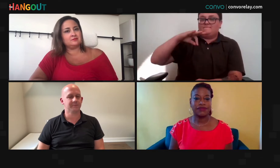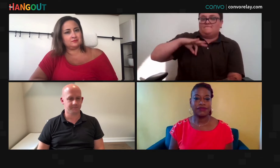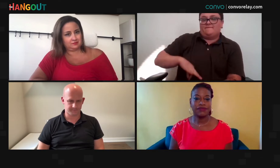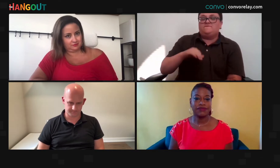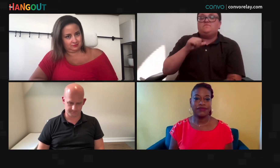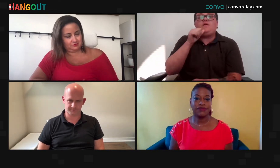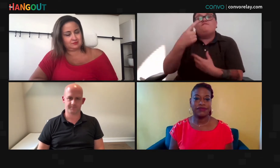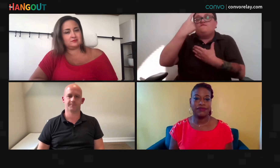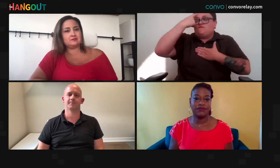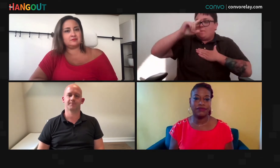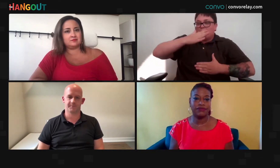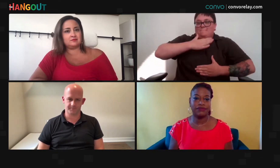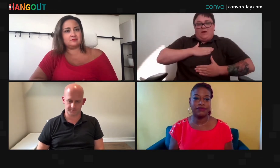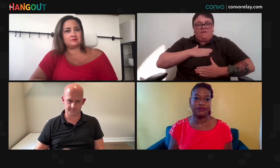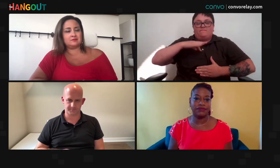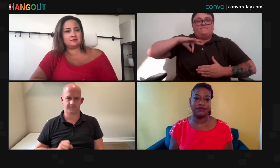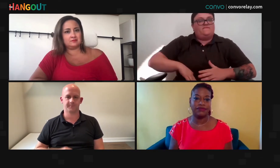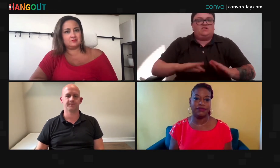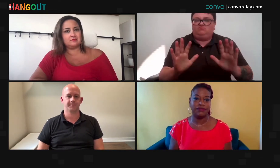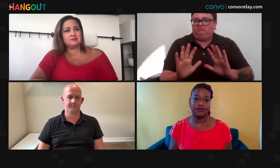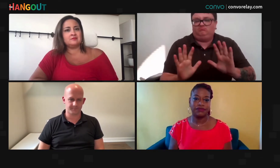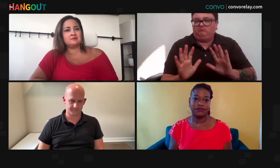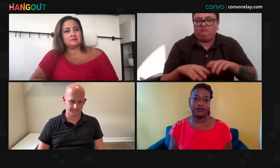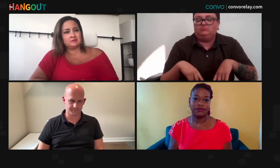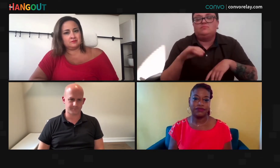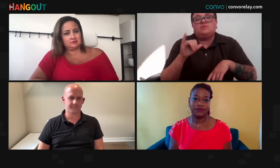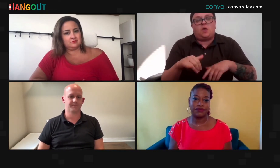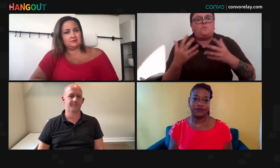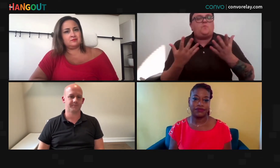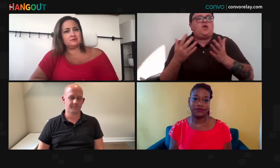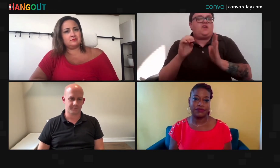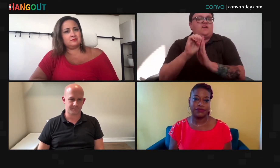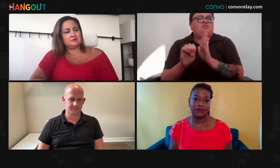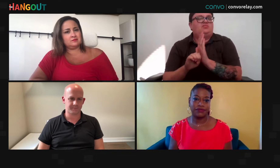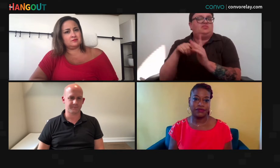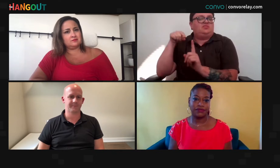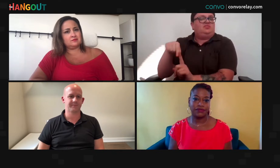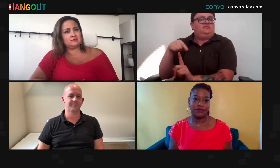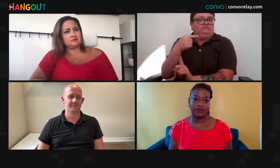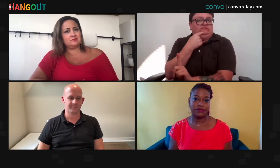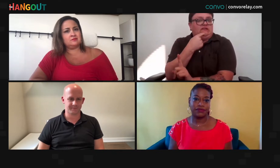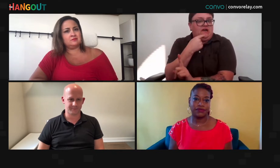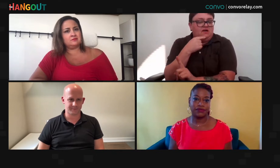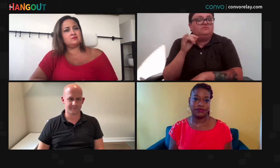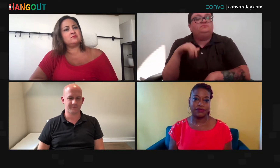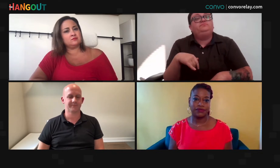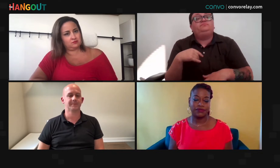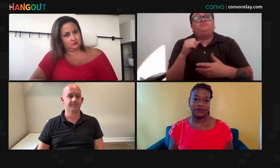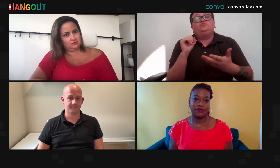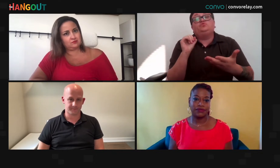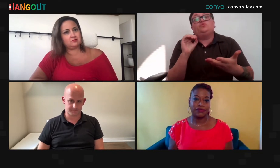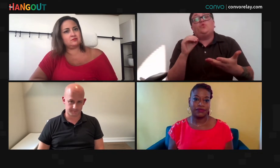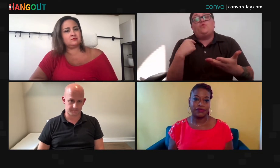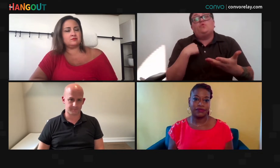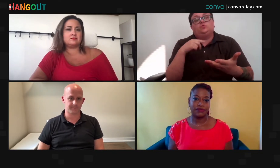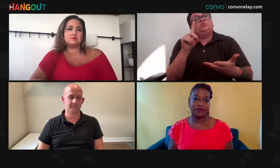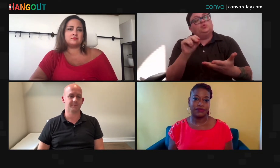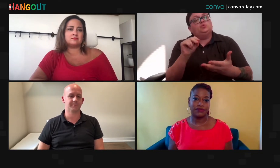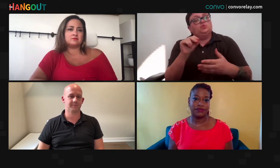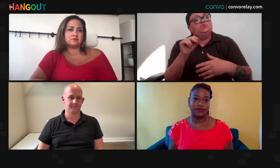own purpose and for their own benefit, and not for my own benefit, definitely. That's really important to the ethics.